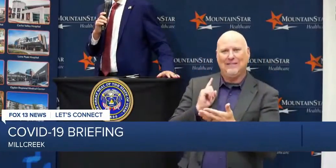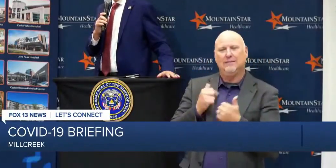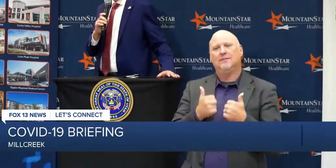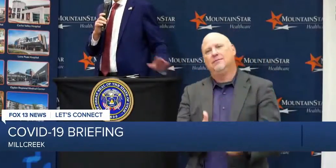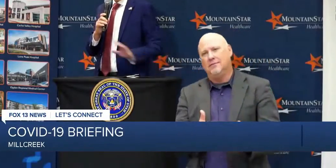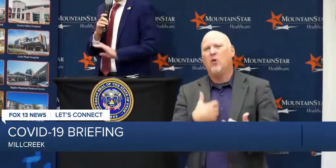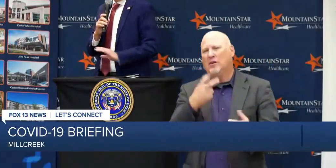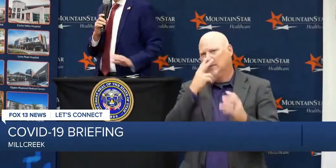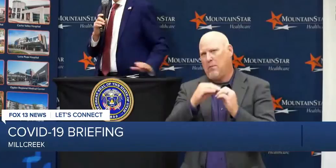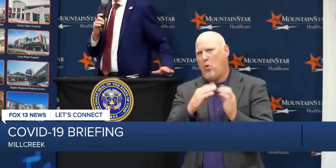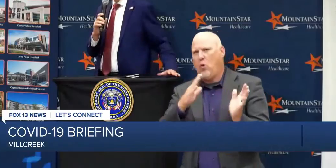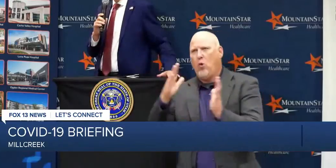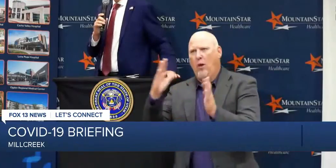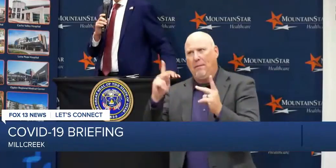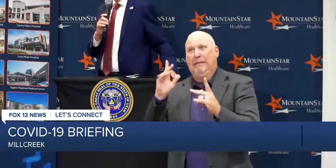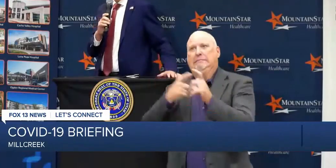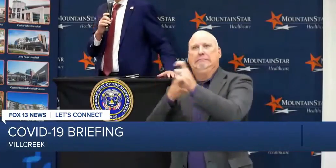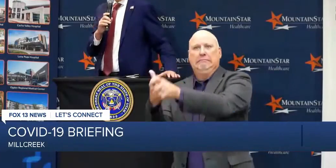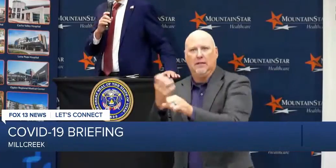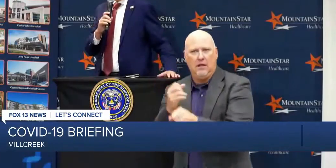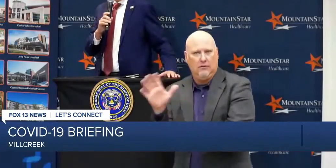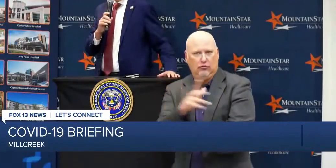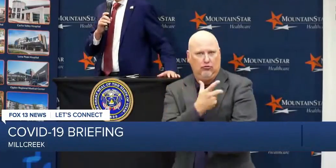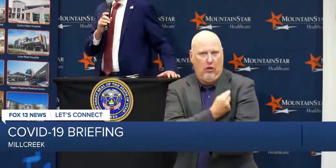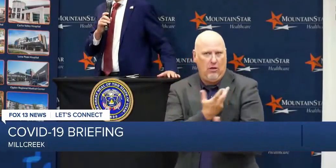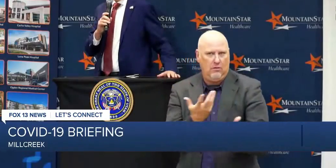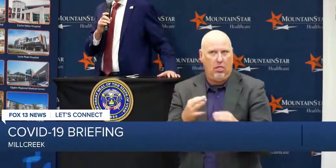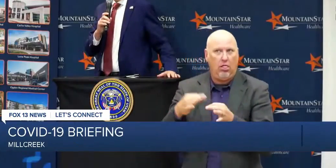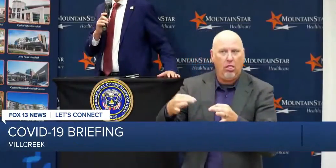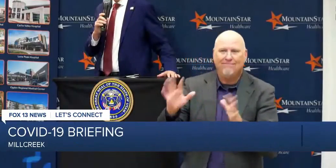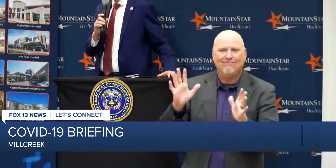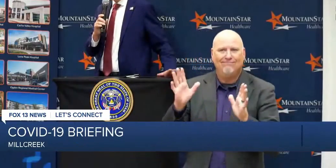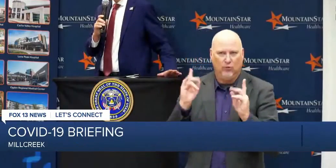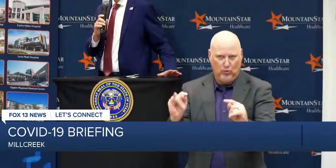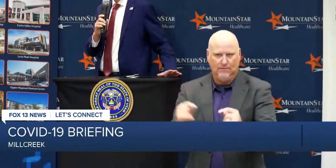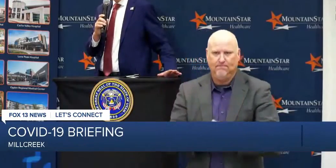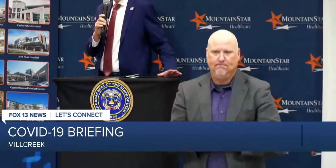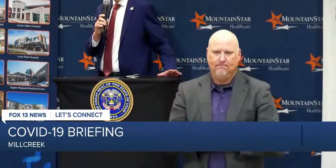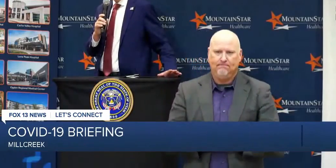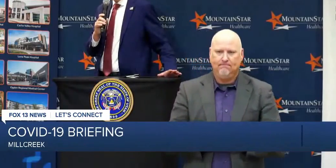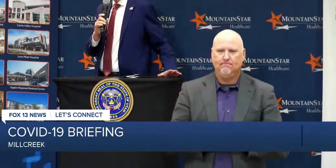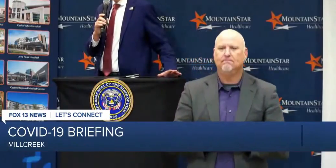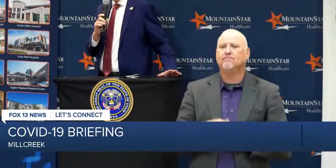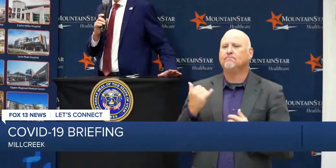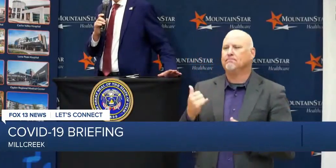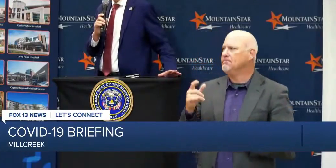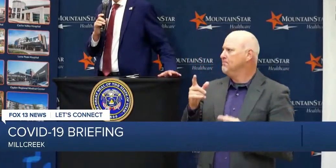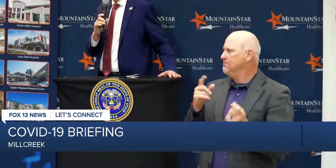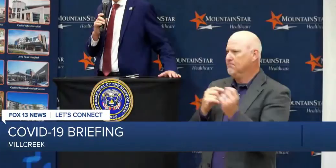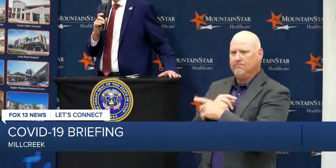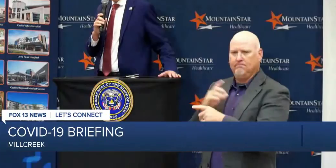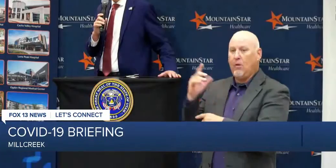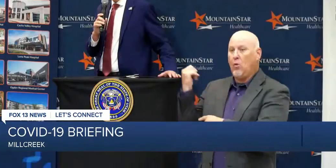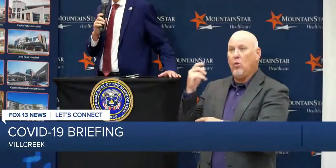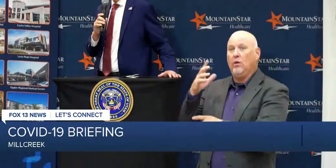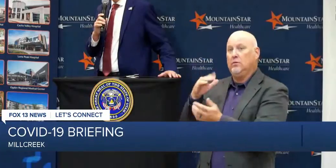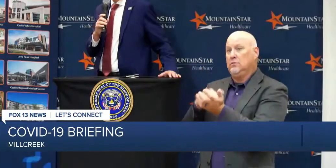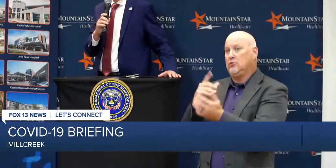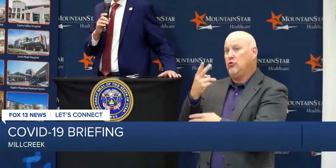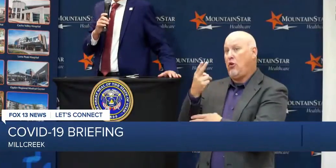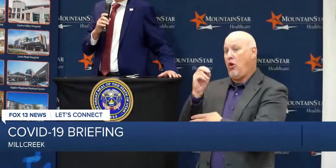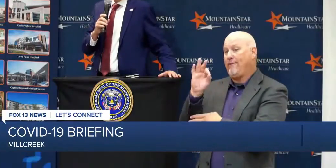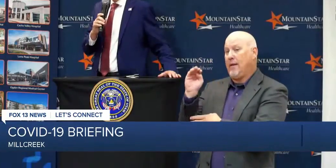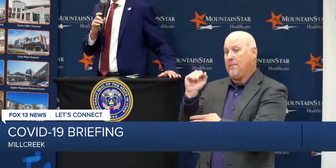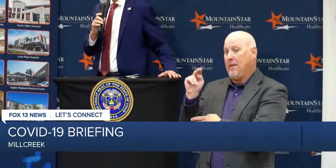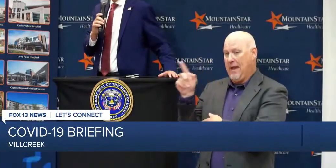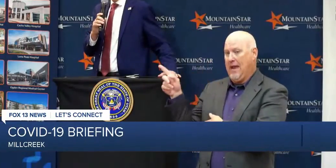made. As Dr. Hoffman mentioned, we encourage especially those who are vulnerable, most vulnerable, to mask up.